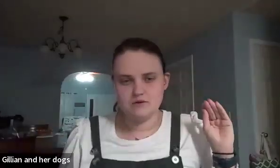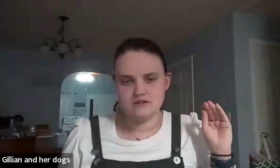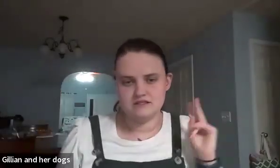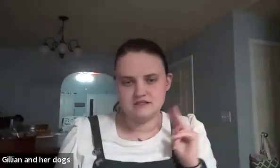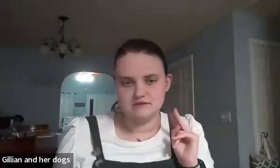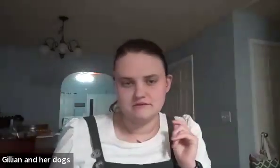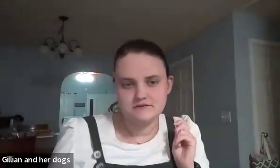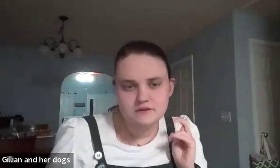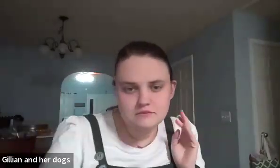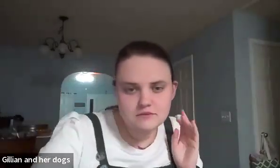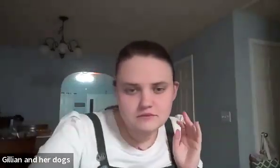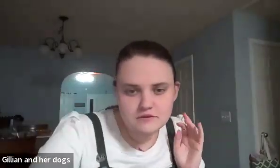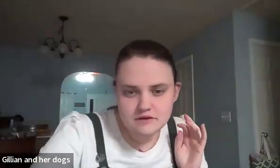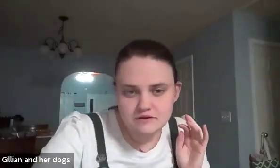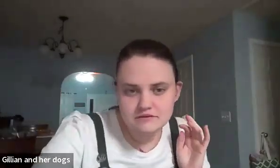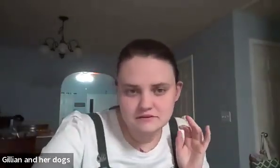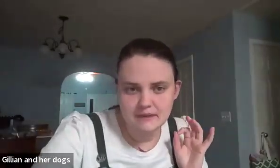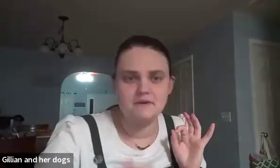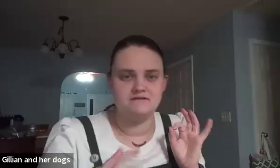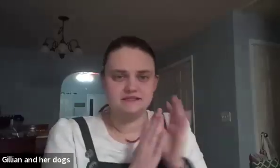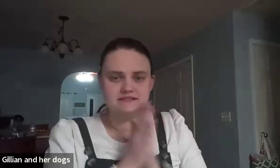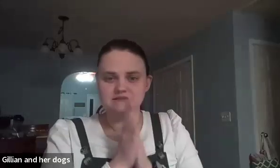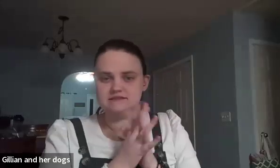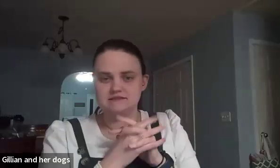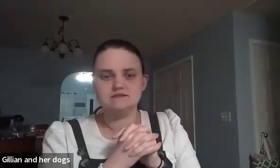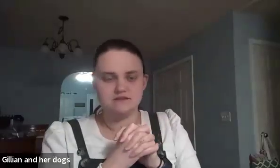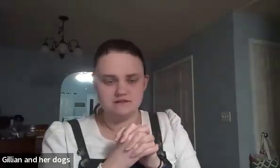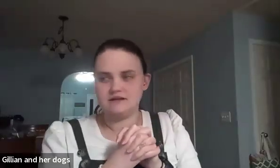So let's see. A few. Perfect. All right.